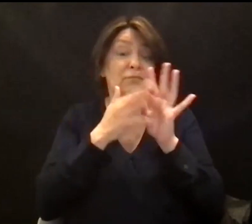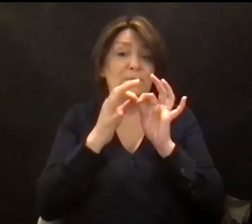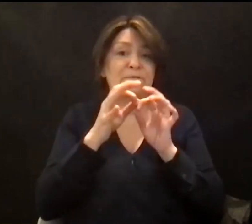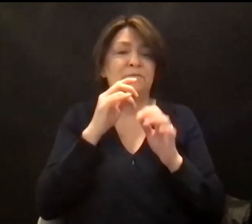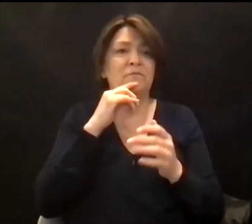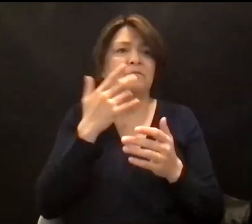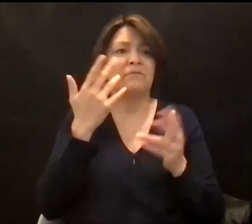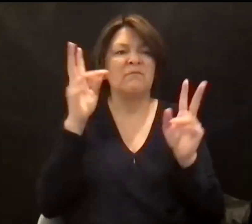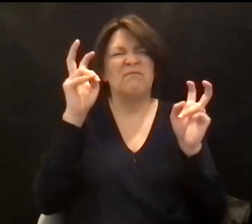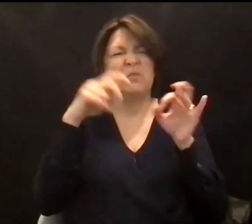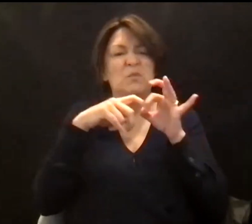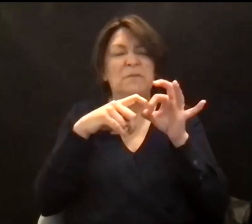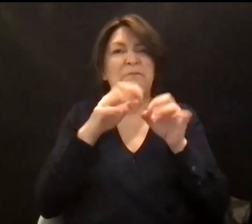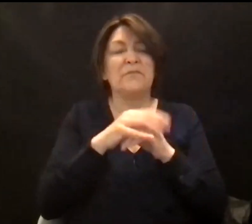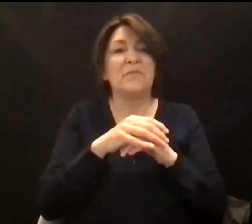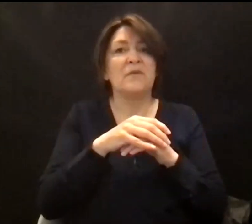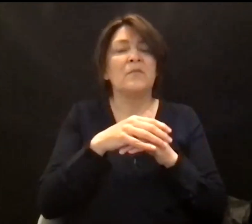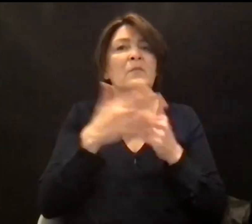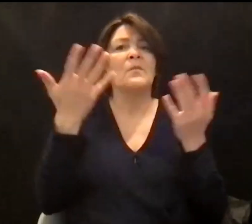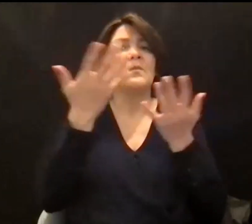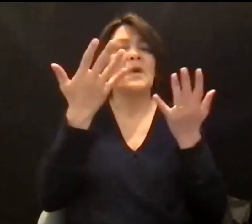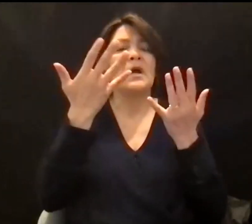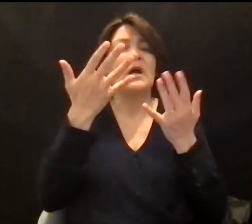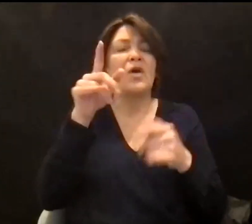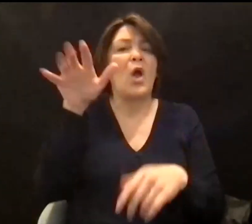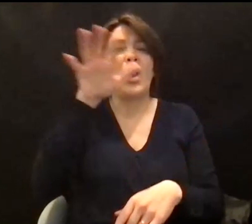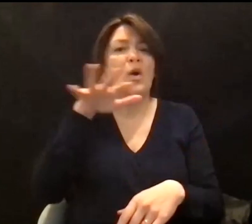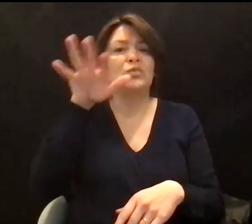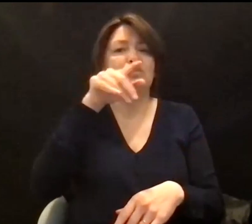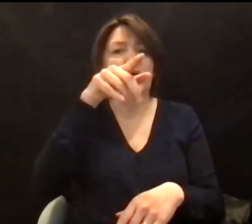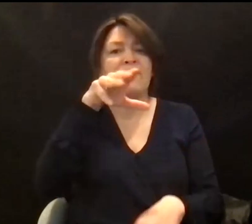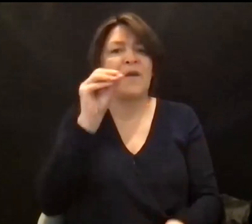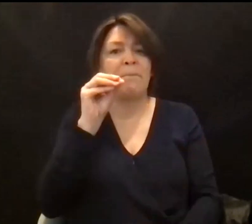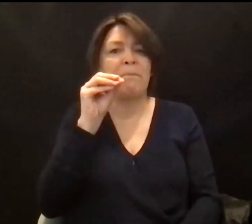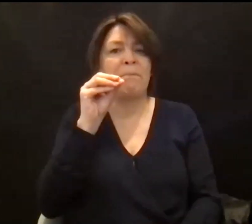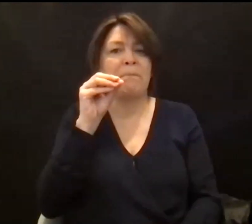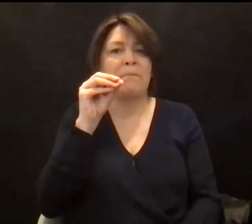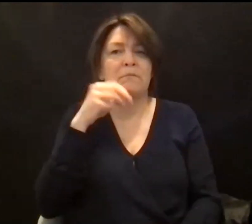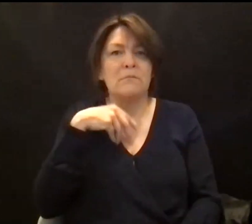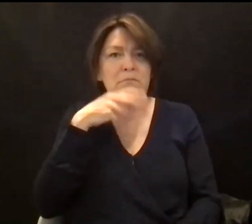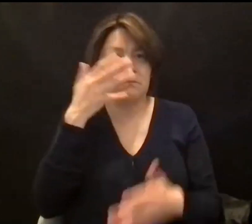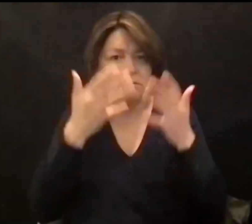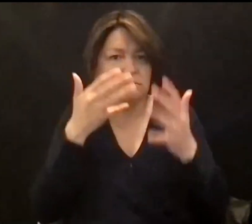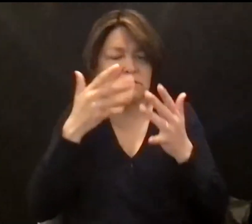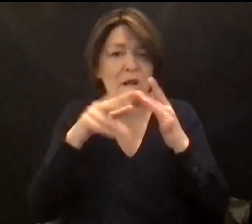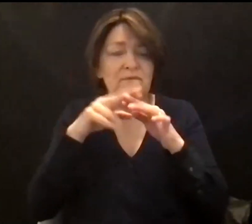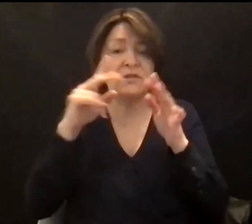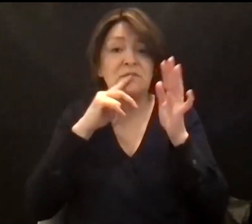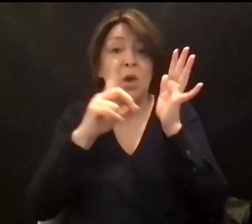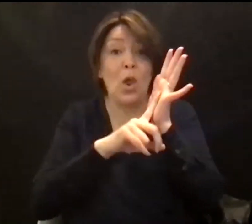for an example, if a deaf interpreter was signing something like, "Where are you from?" when they use that sign in the middle, I don't